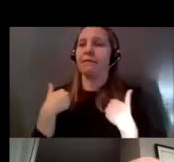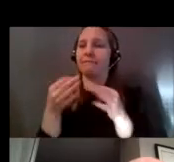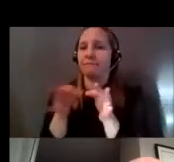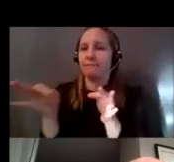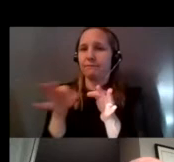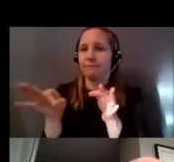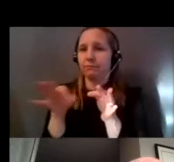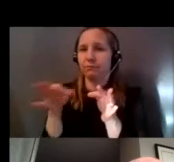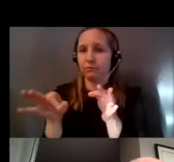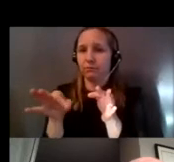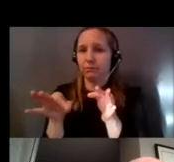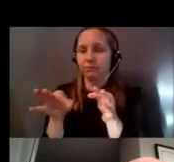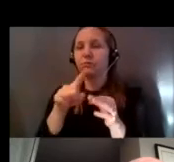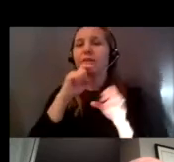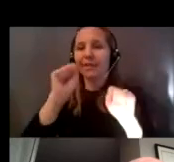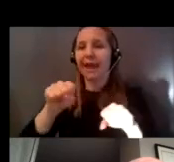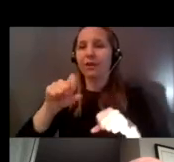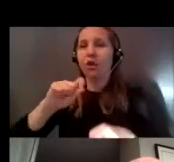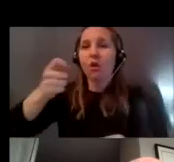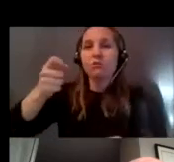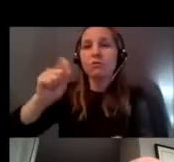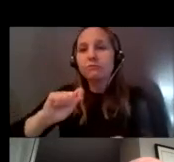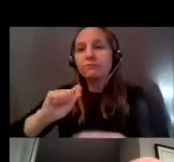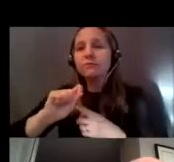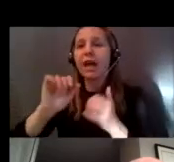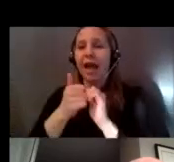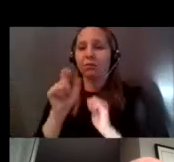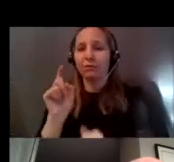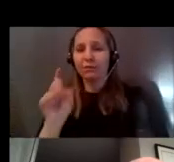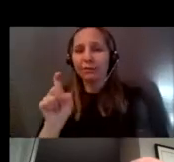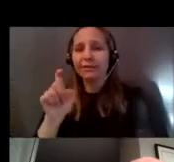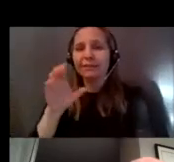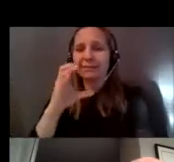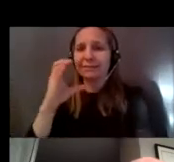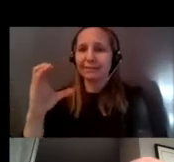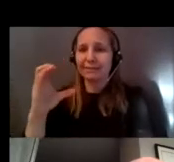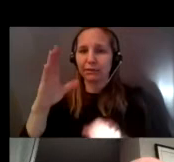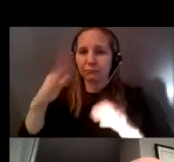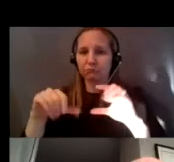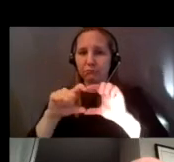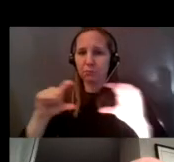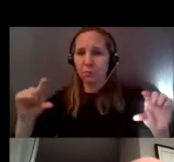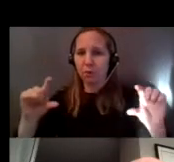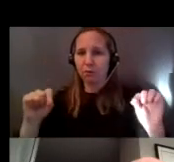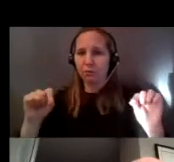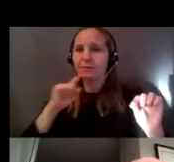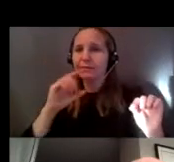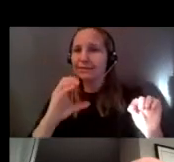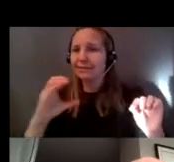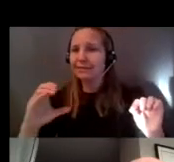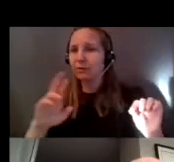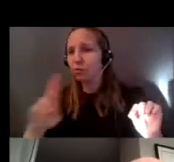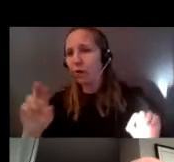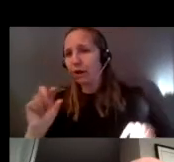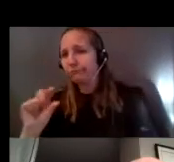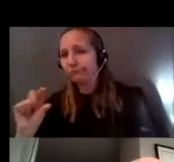today's event. You can turn it on and off by clicking the CC button on the black bar at the bottom of your screen. It should be on your right.